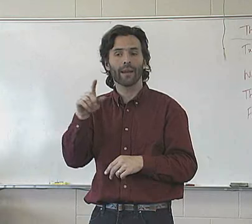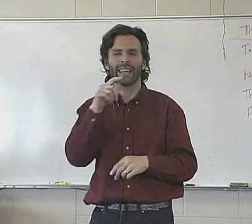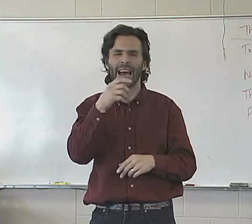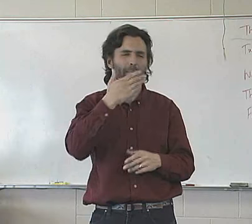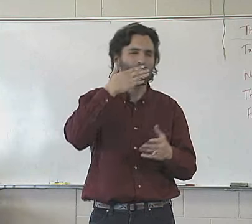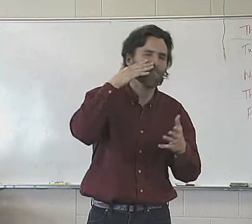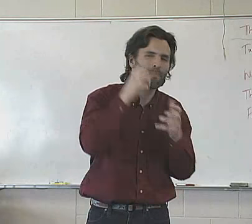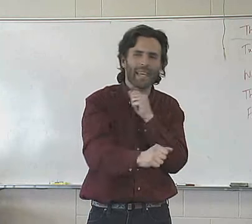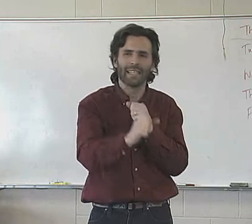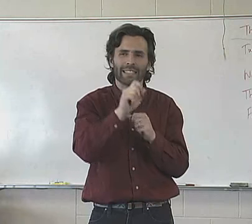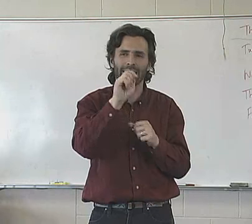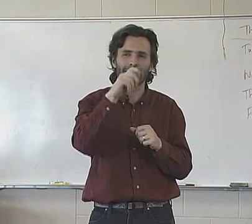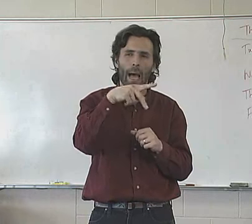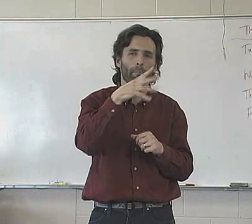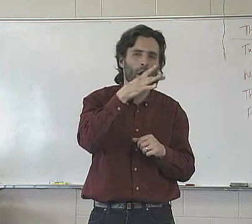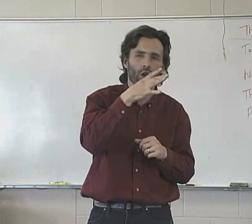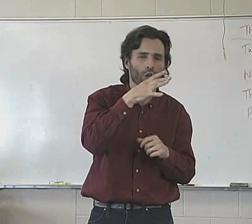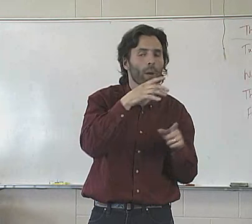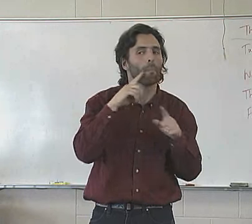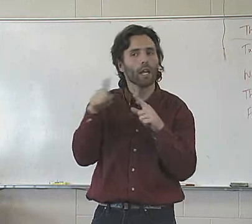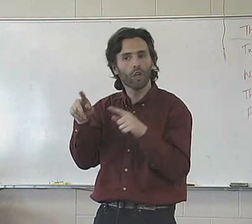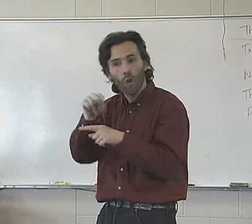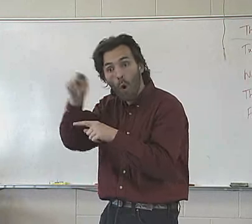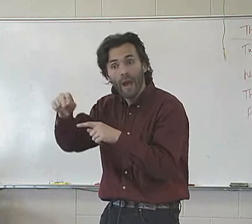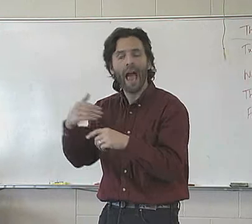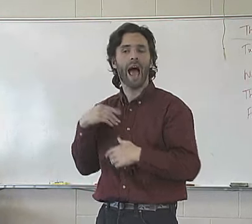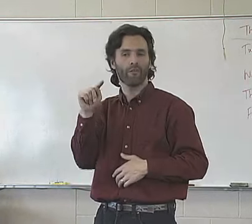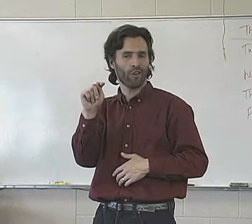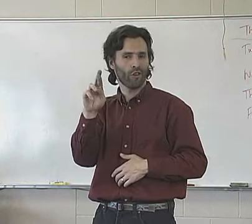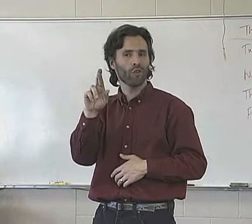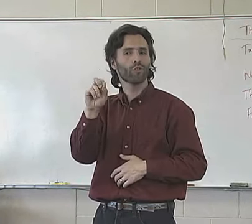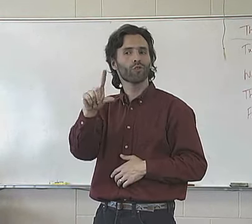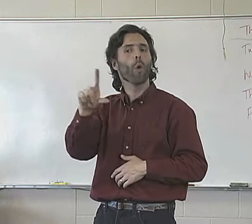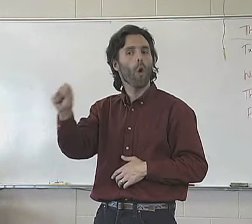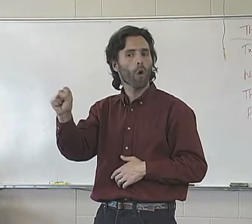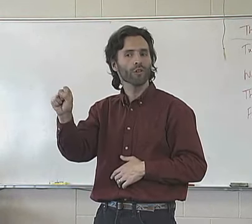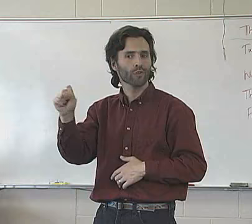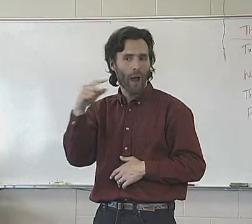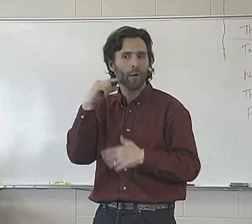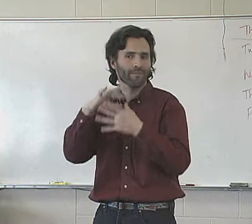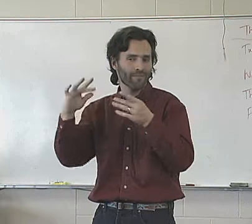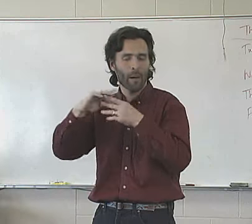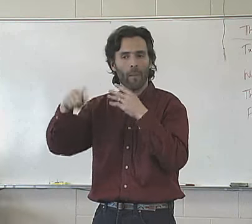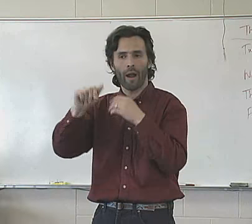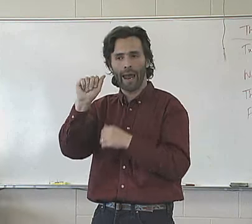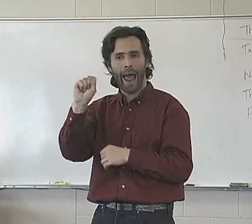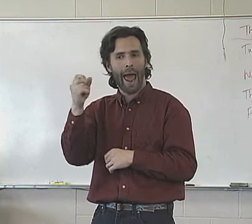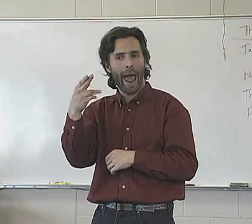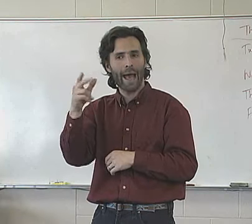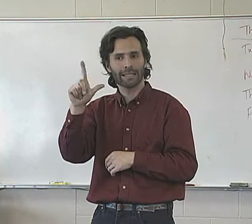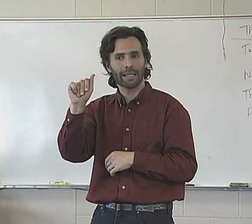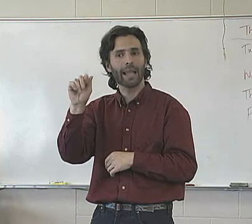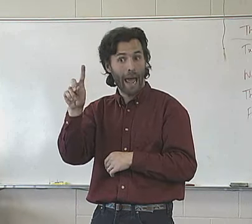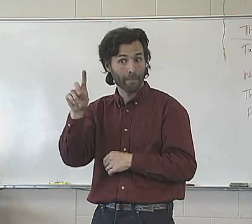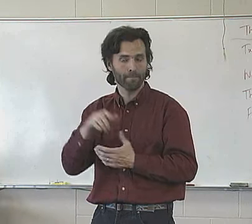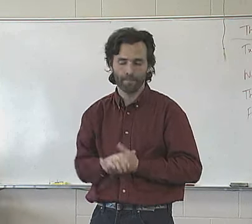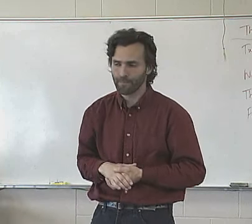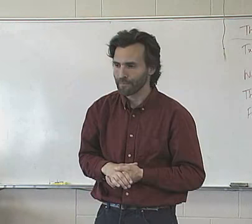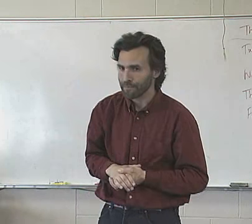got to battle trolls, because, you know, this is Norway. So I'm going to end with that story. Once upon a time, a long, long